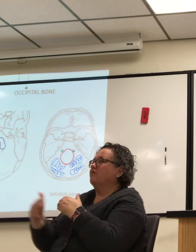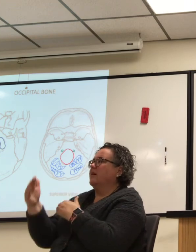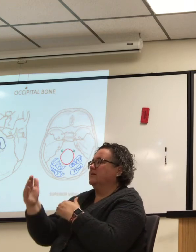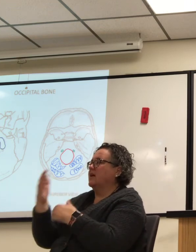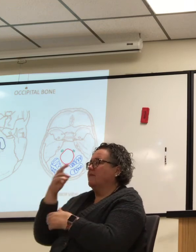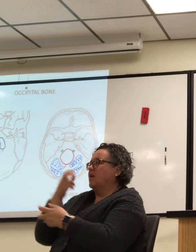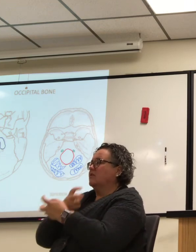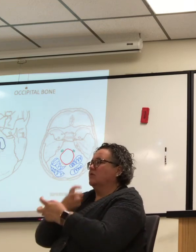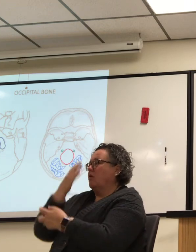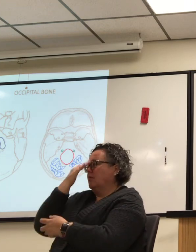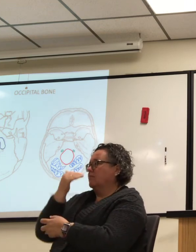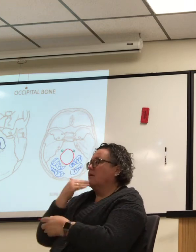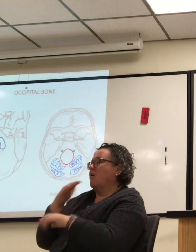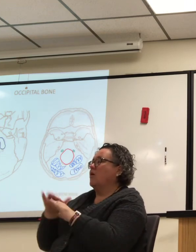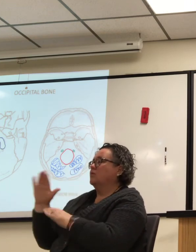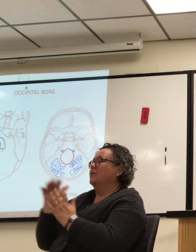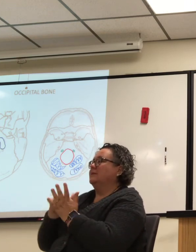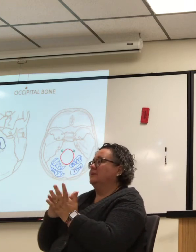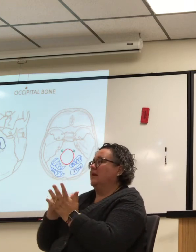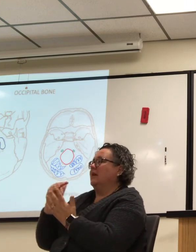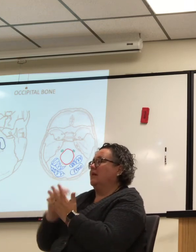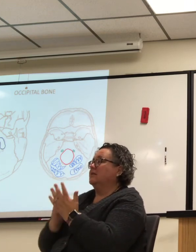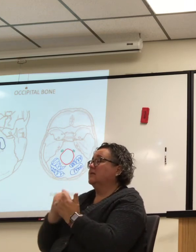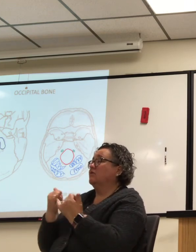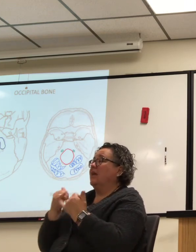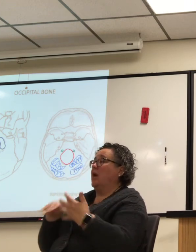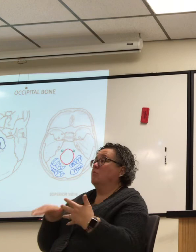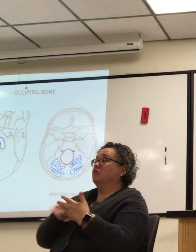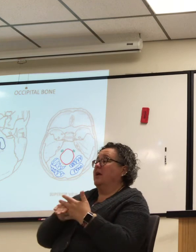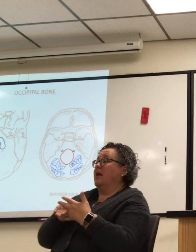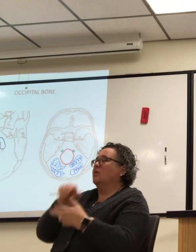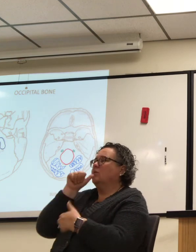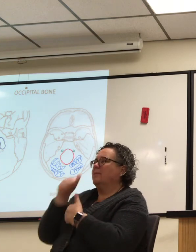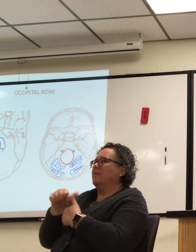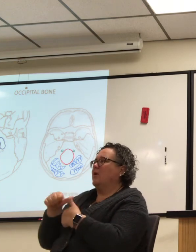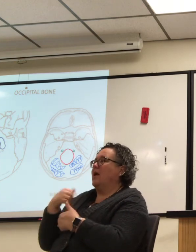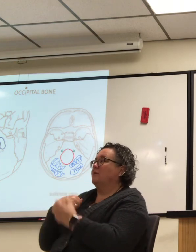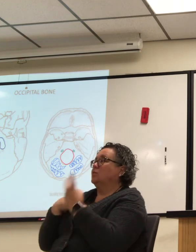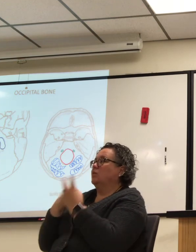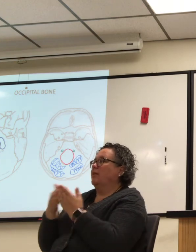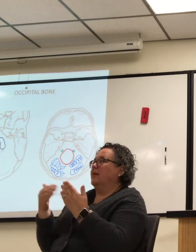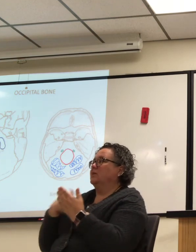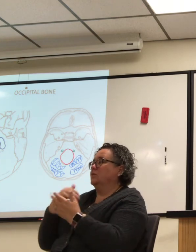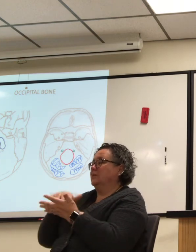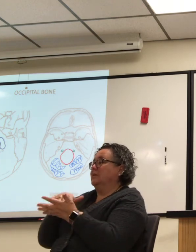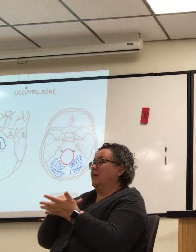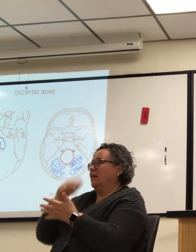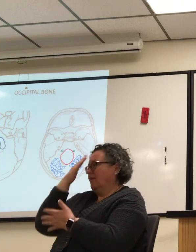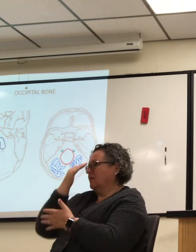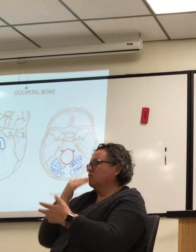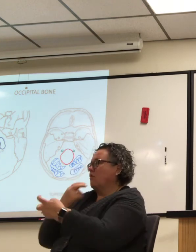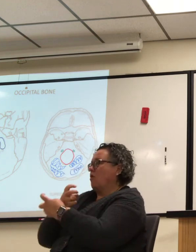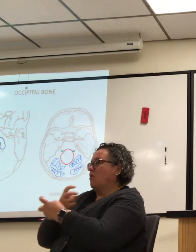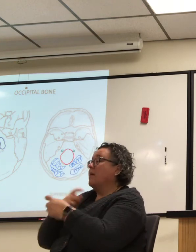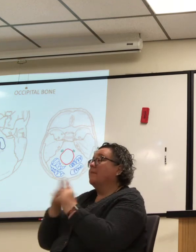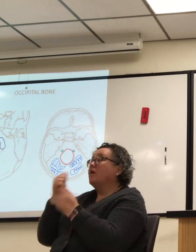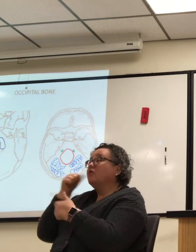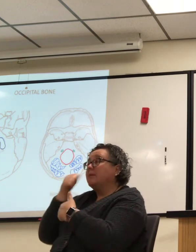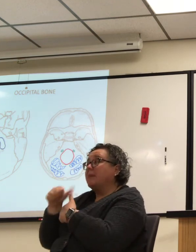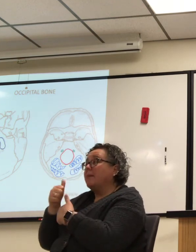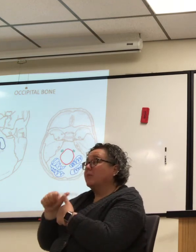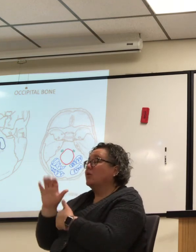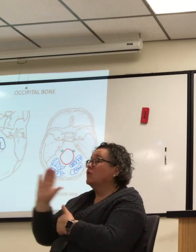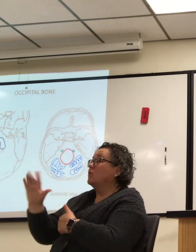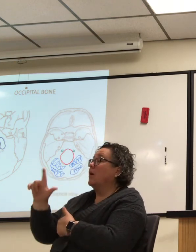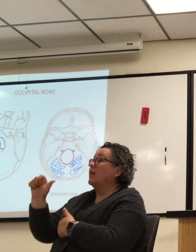bones that are on your study list. When we come back from break, remember you have two things to study. The skull, start studying that, but remember your lab practical